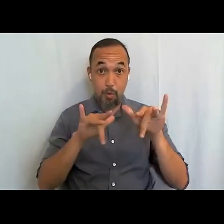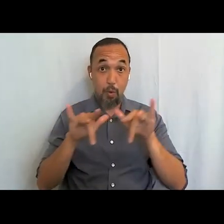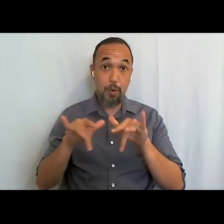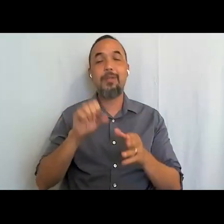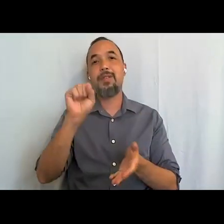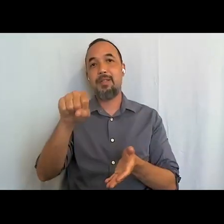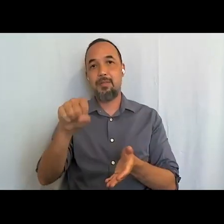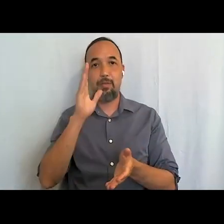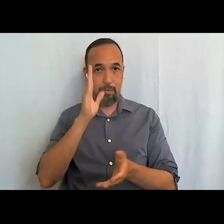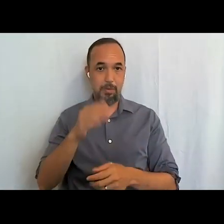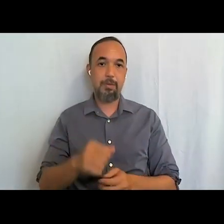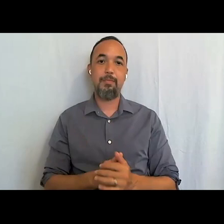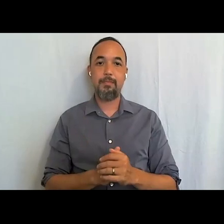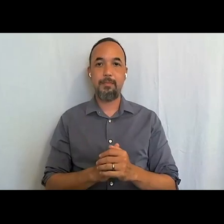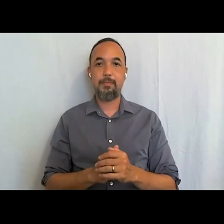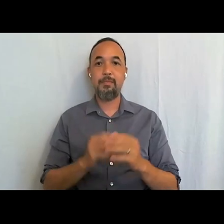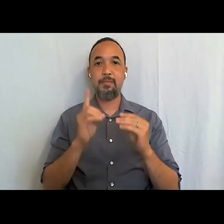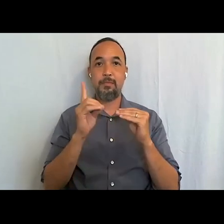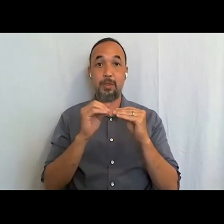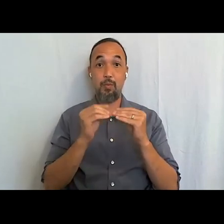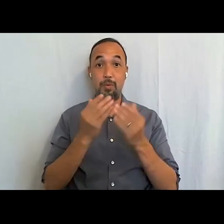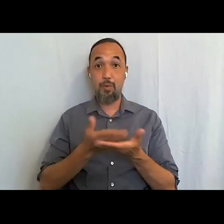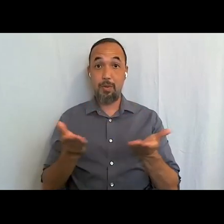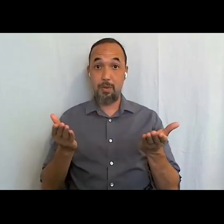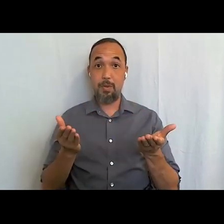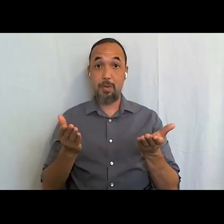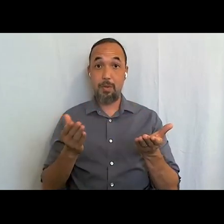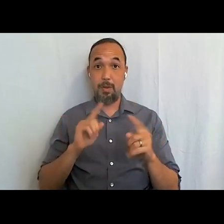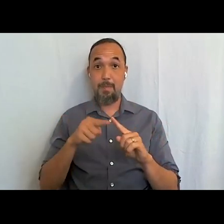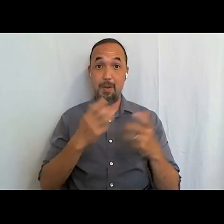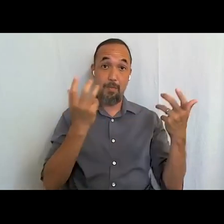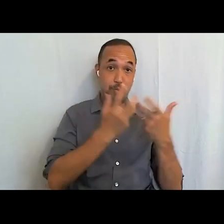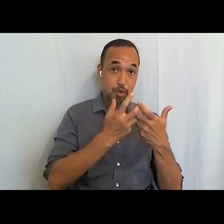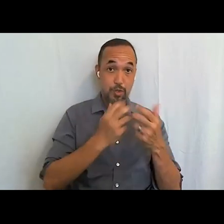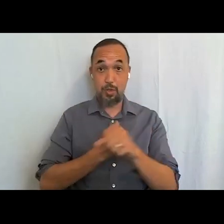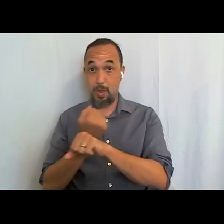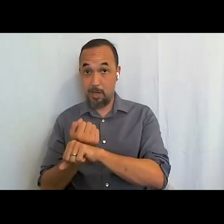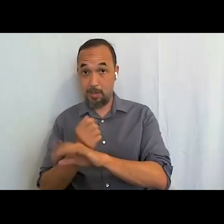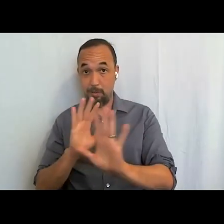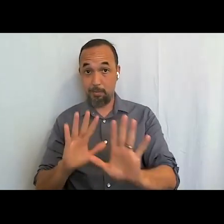other final thing I'm going to say about the merge and locking is